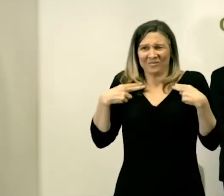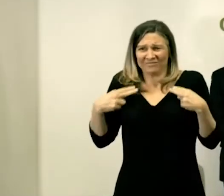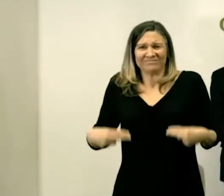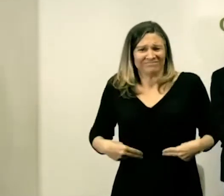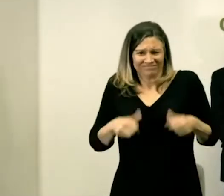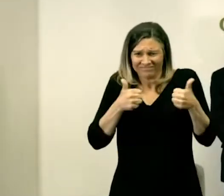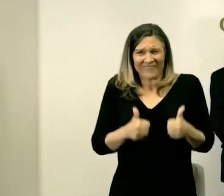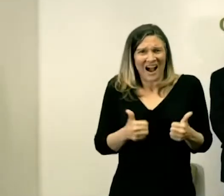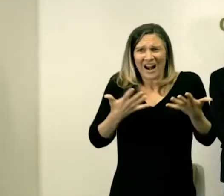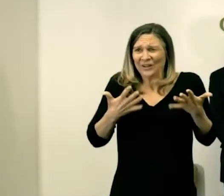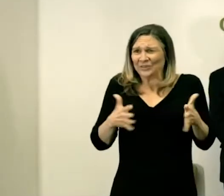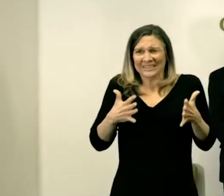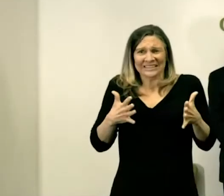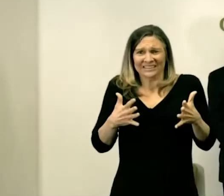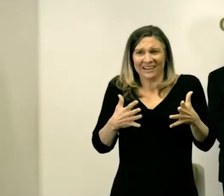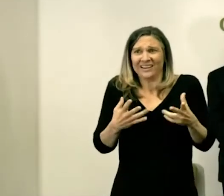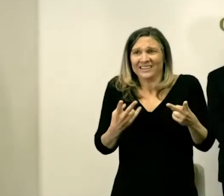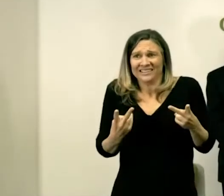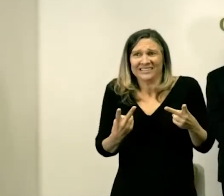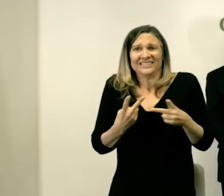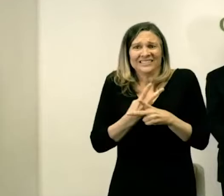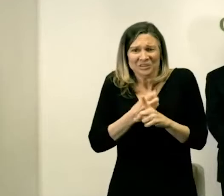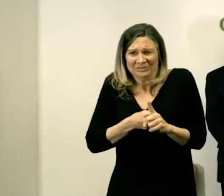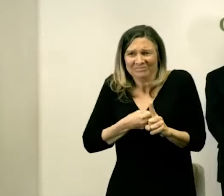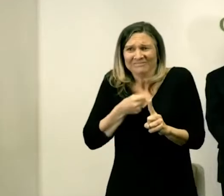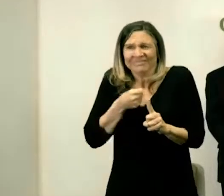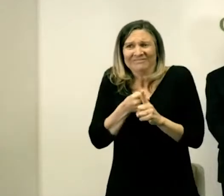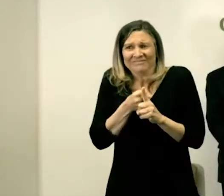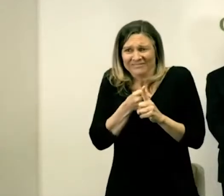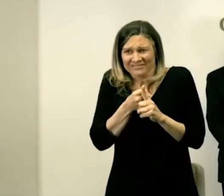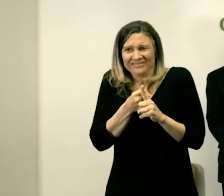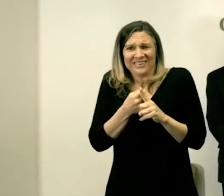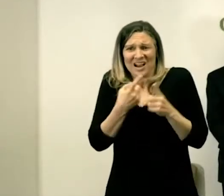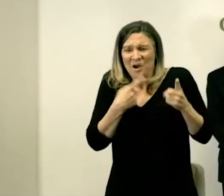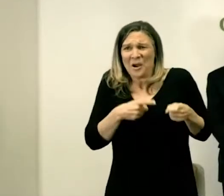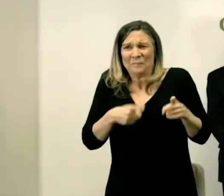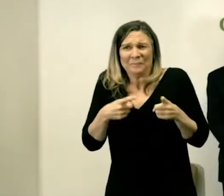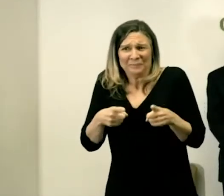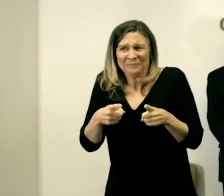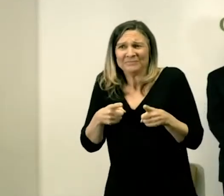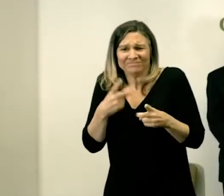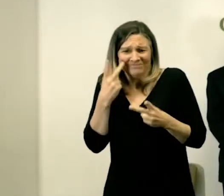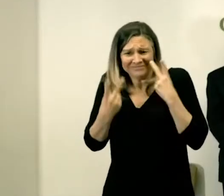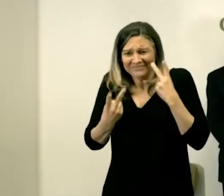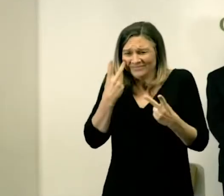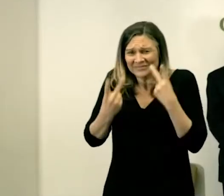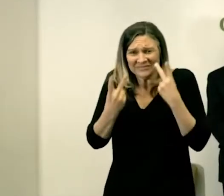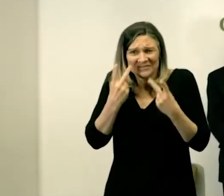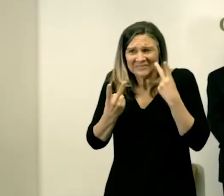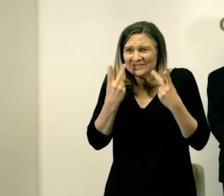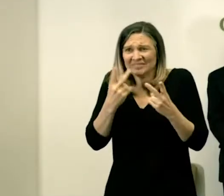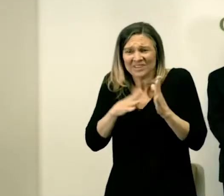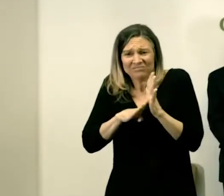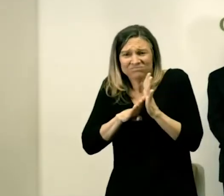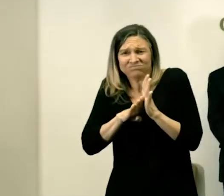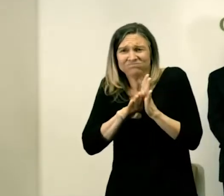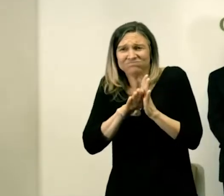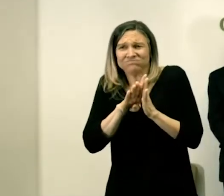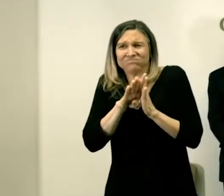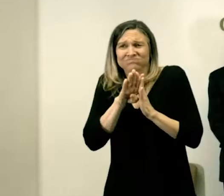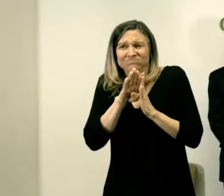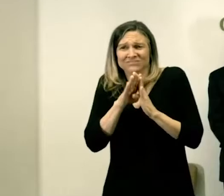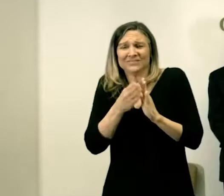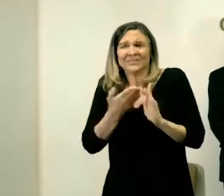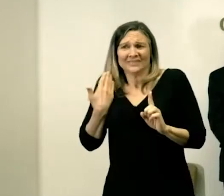worst formula for some bad things to happen. So many of us saw this on the horizon. But I'm